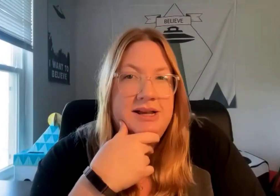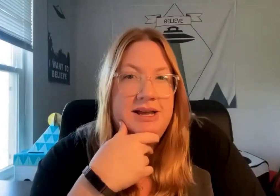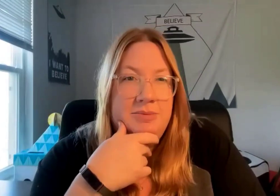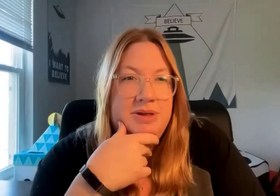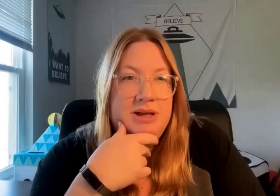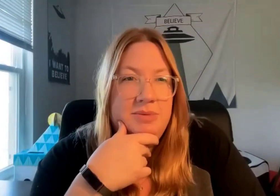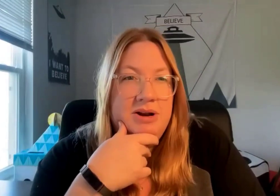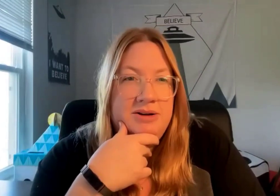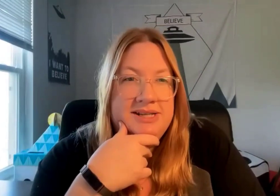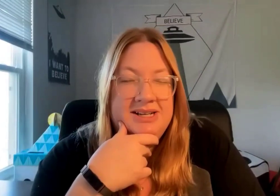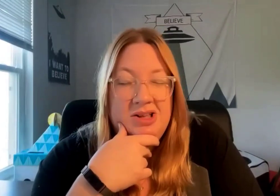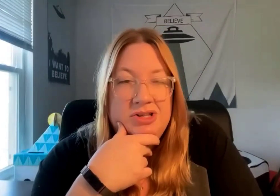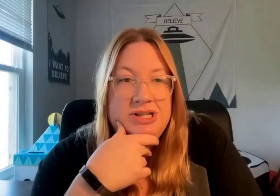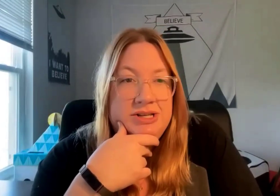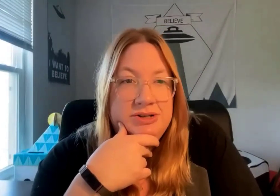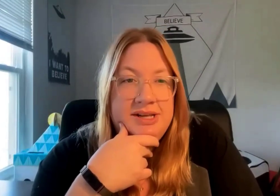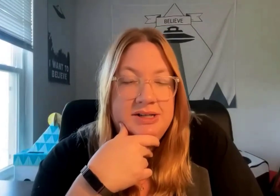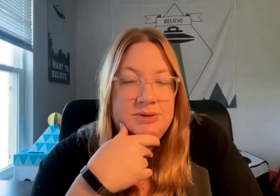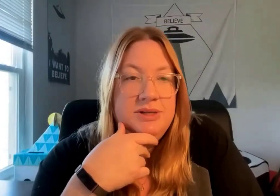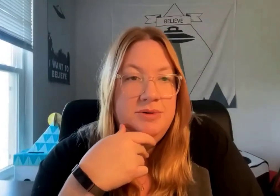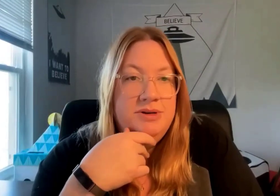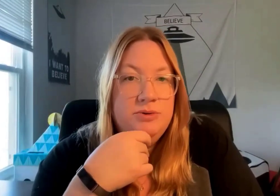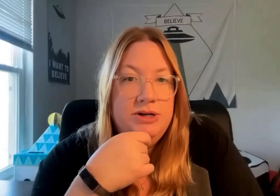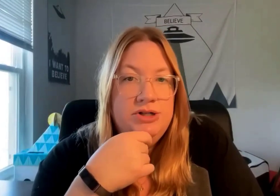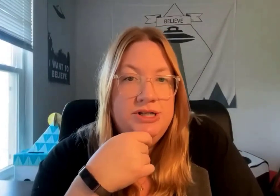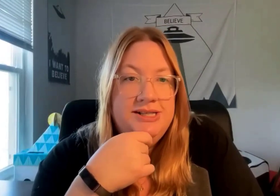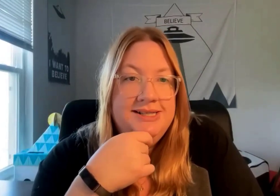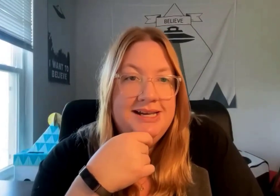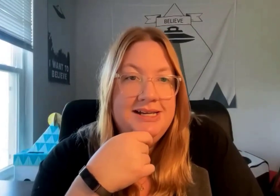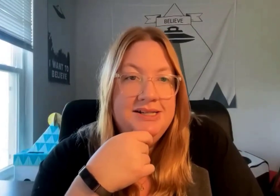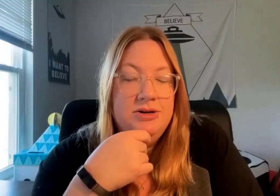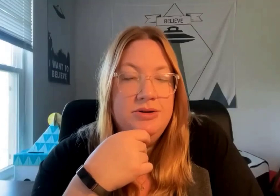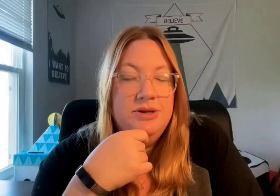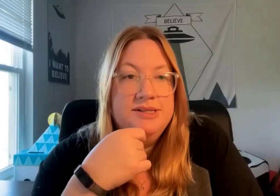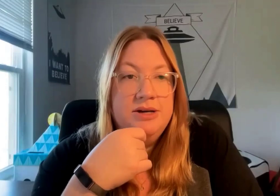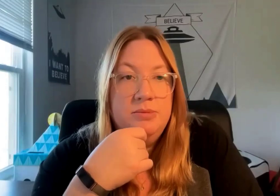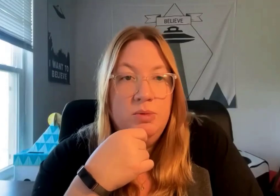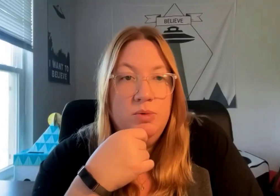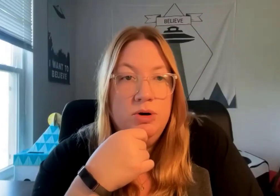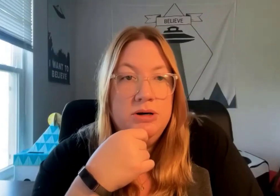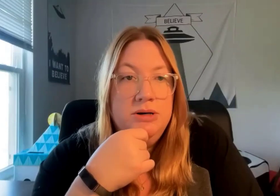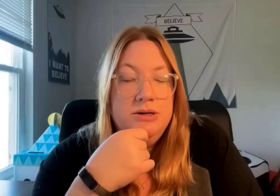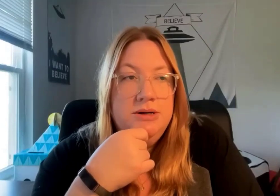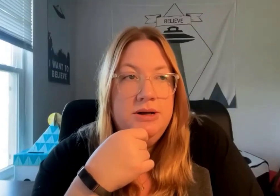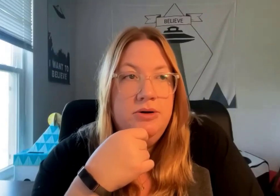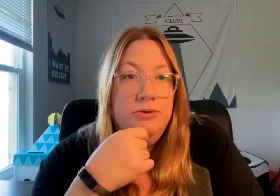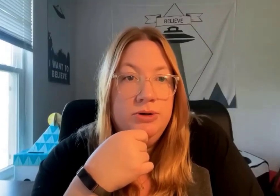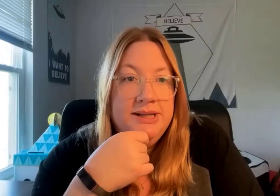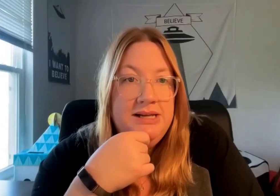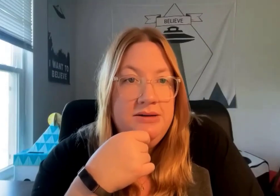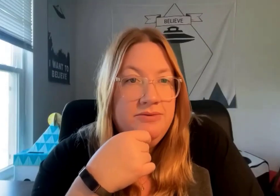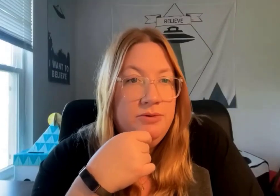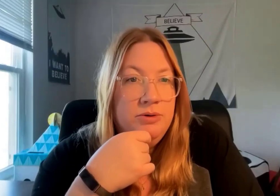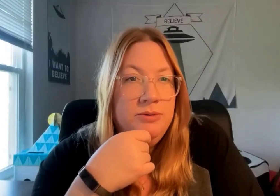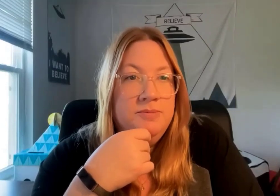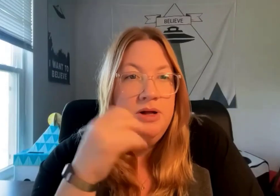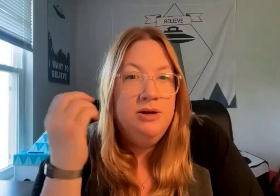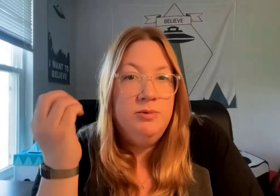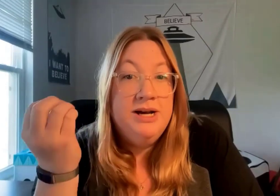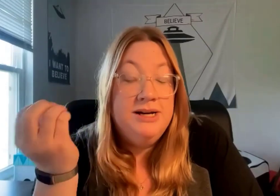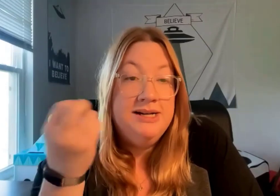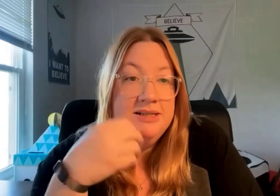And again, I'm thinking about how technology intersects with some of these questions. And yes, there are things that are more overtly